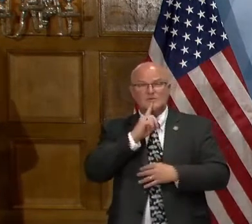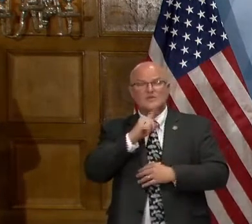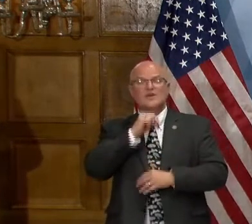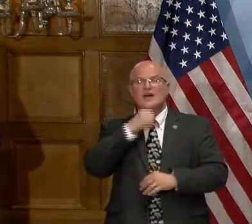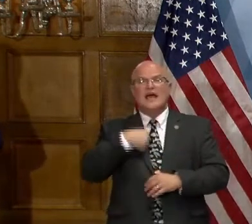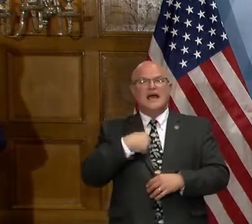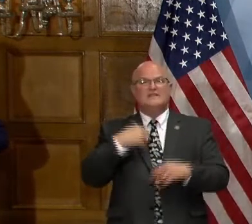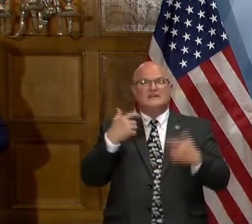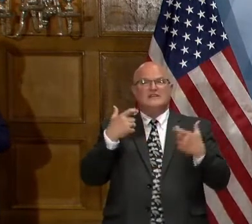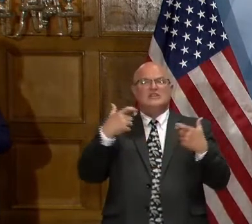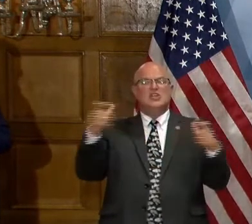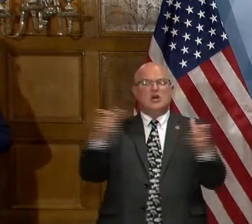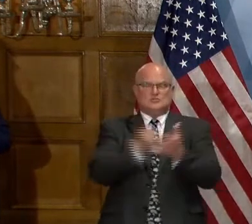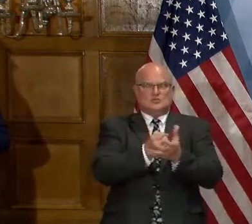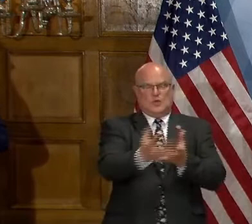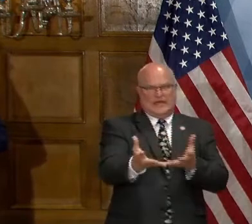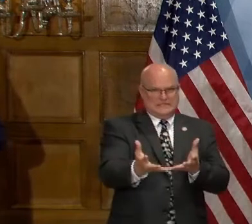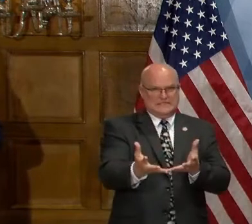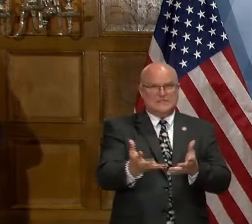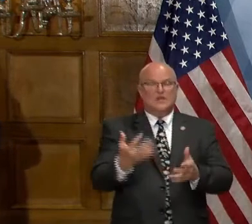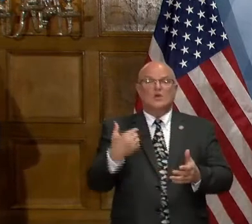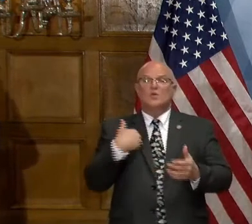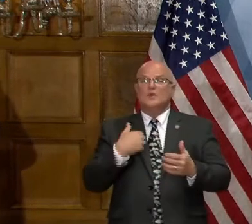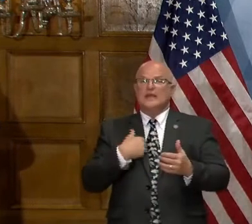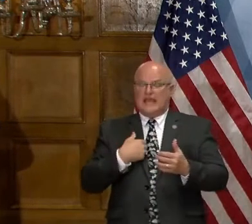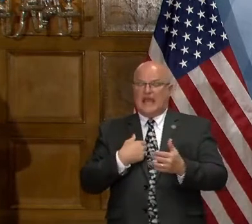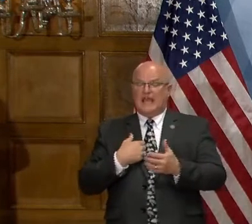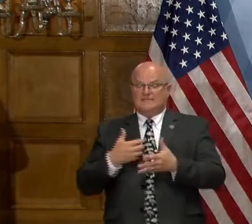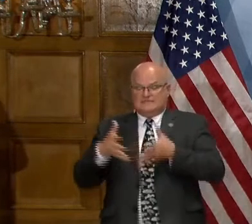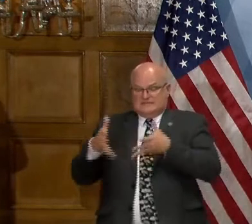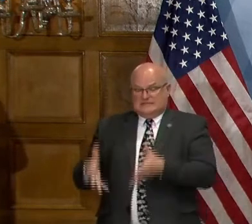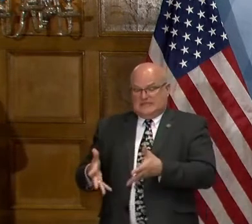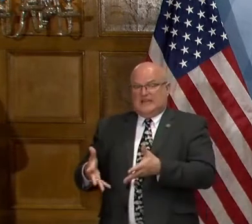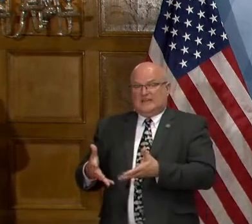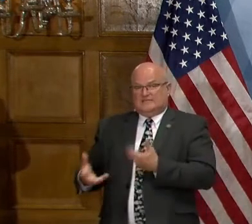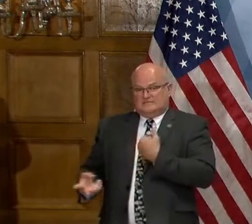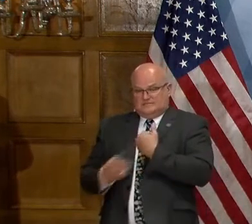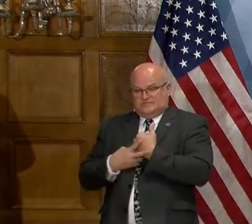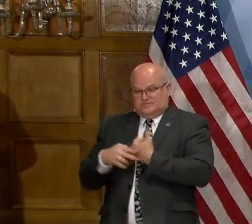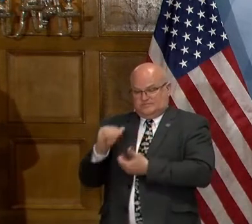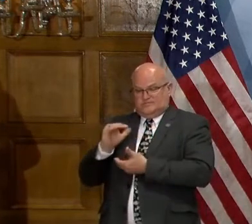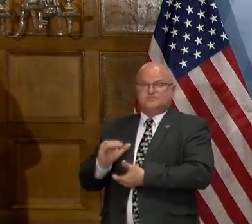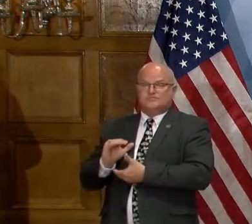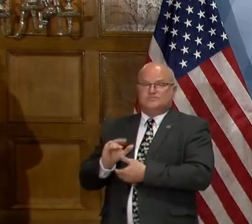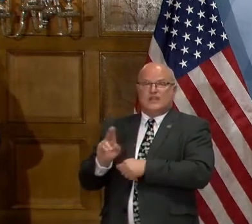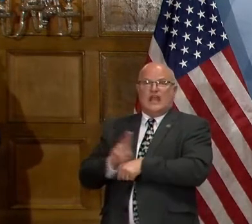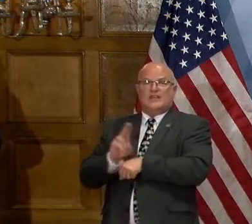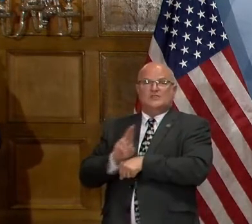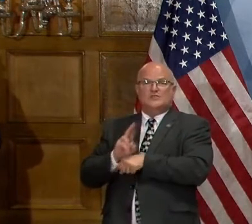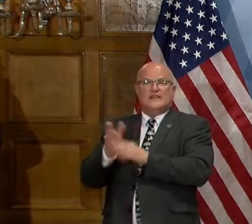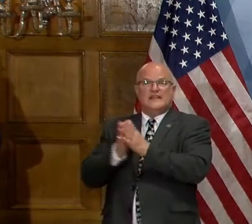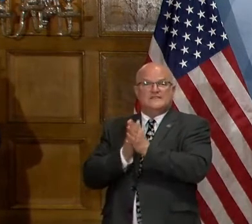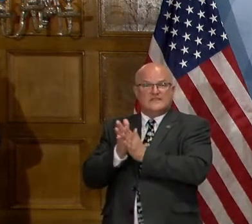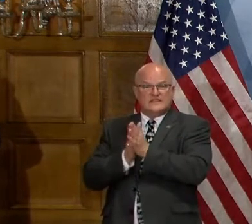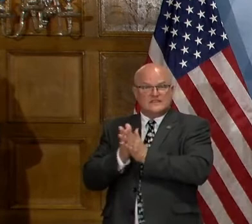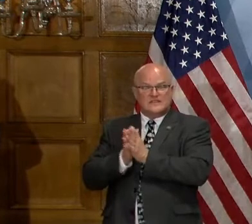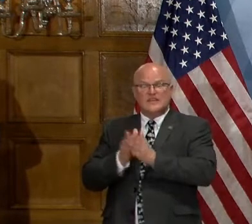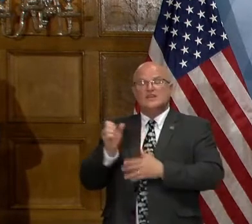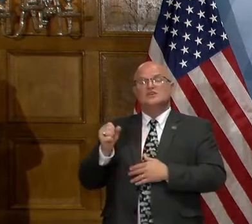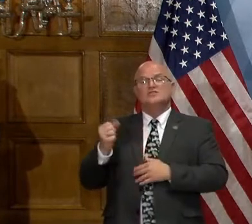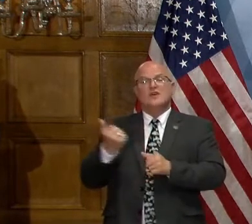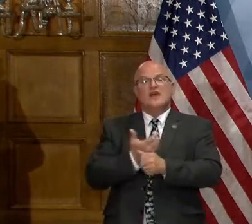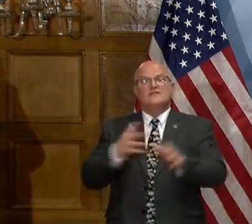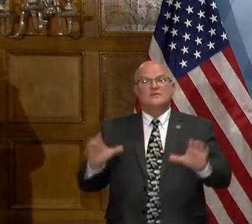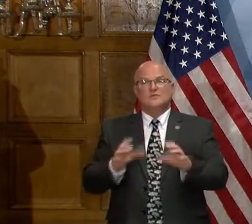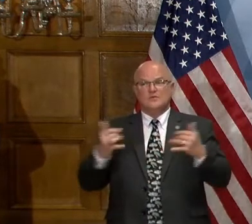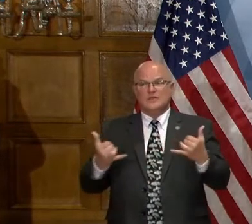don't have any large-scale wastage. We do have an excess supply here in the state. We want to make sure that we're using that efficiently. And so everything